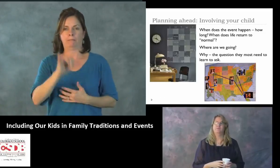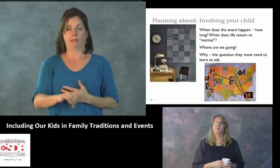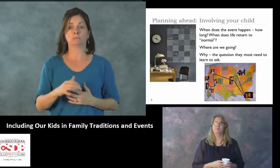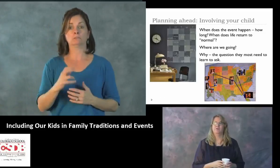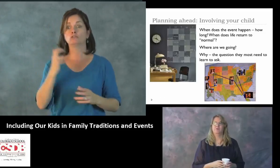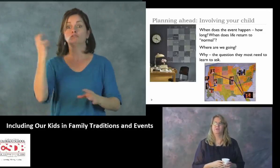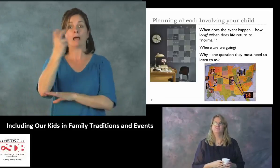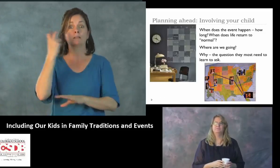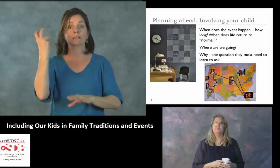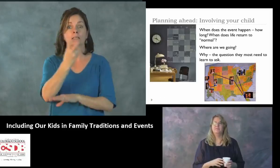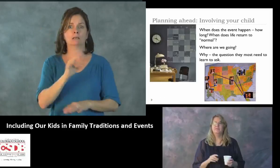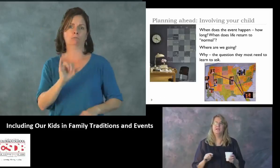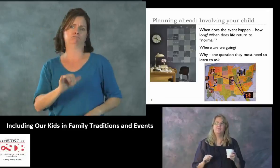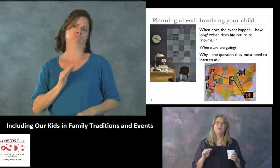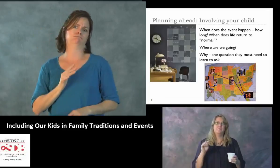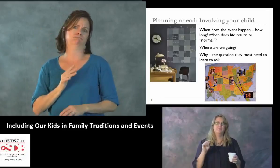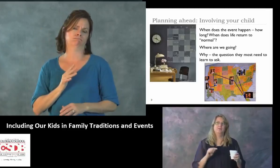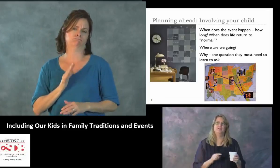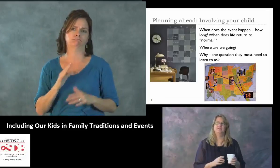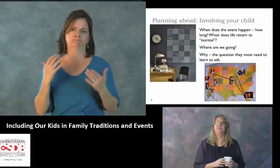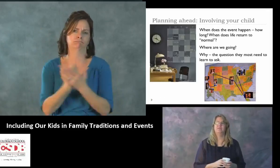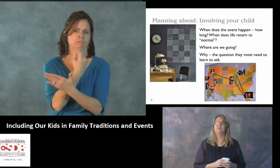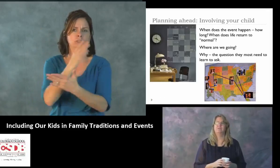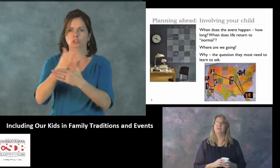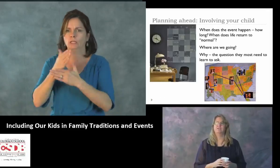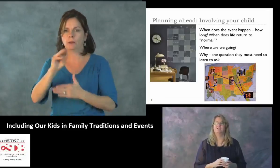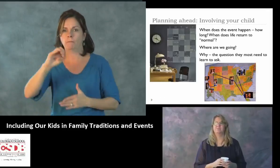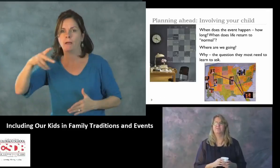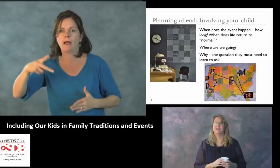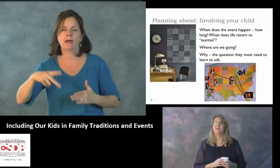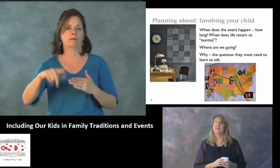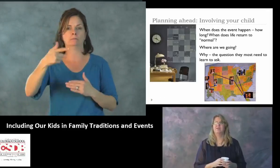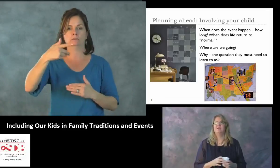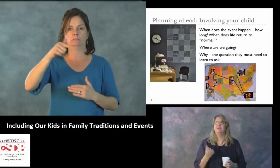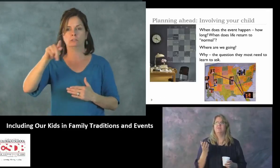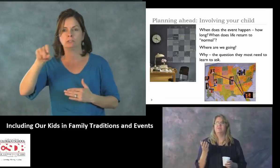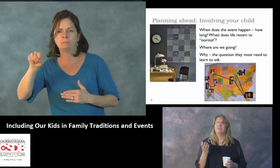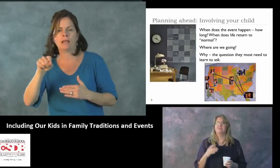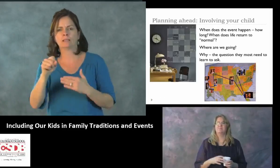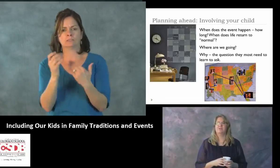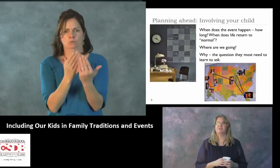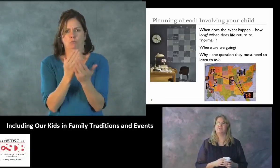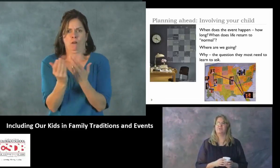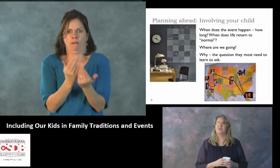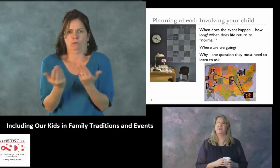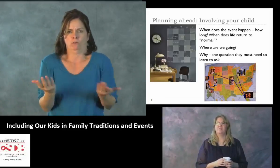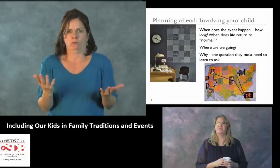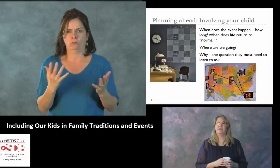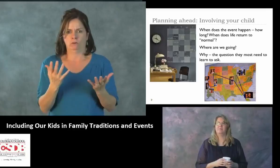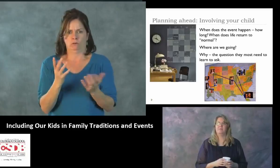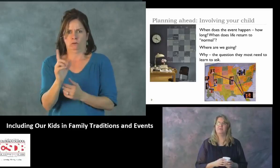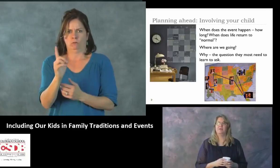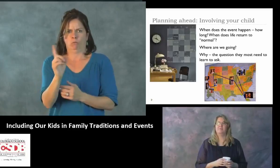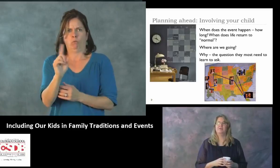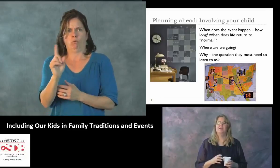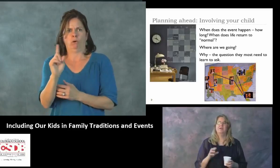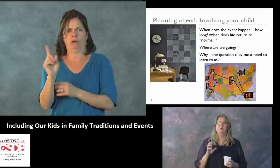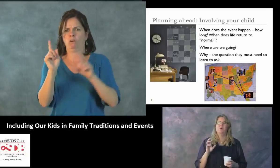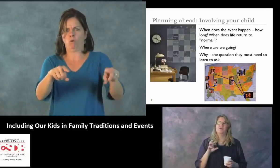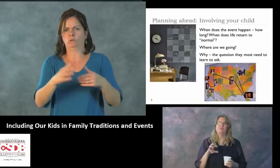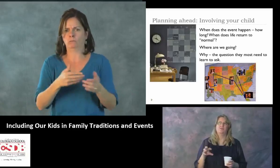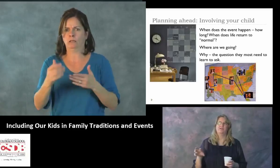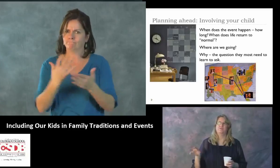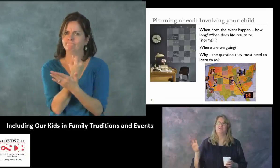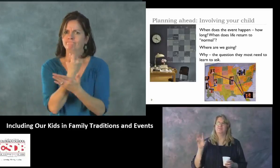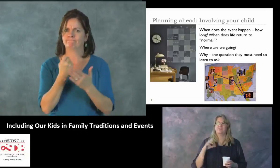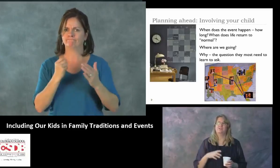traveling and where we're going and where people live in relationship to that. So this picture the family put up